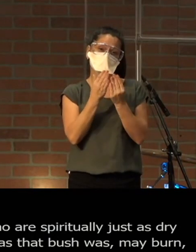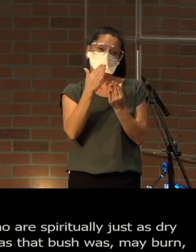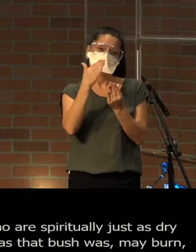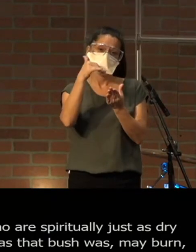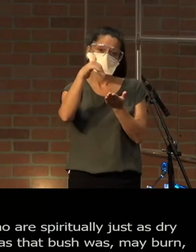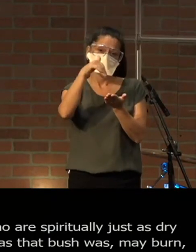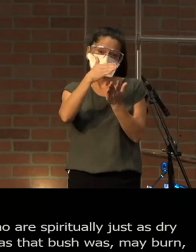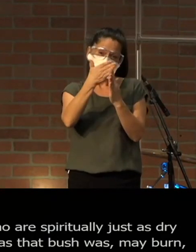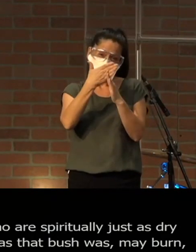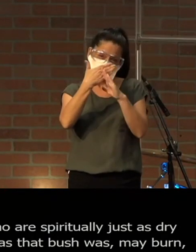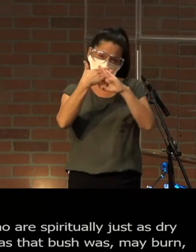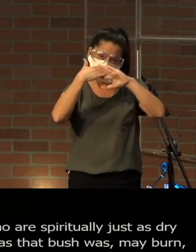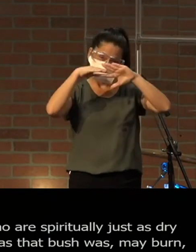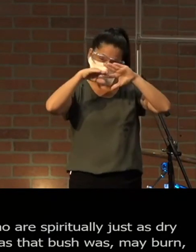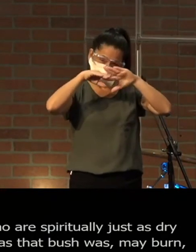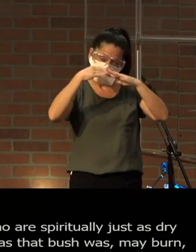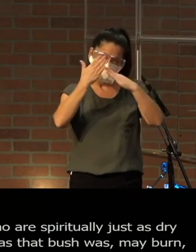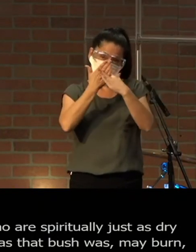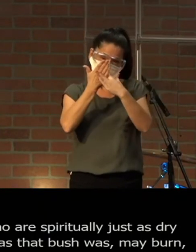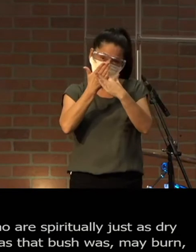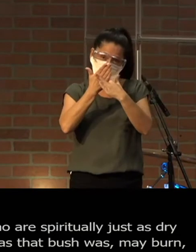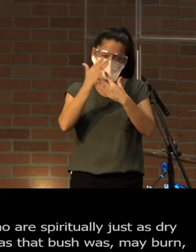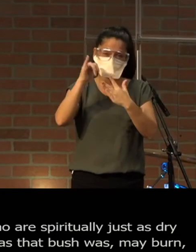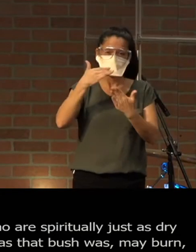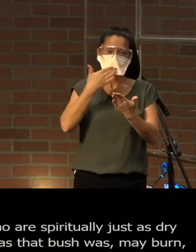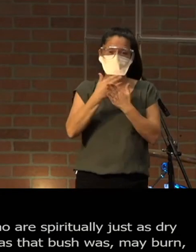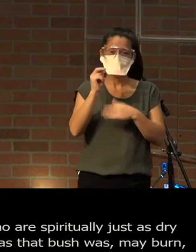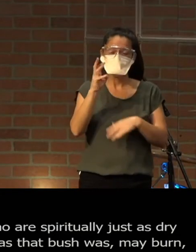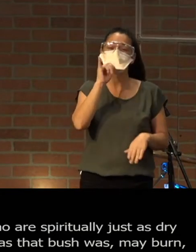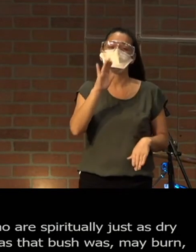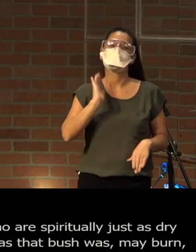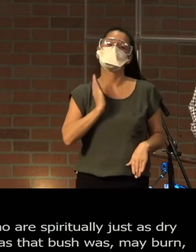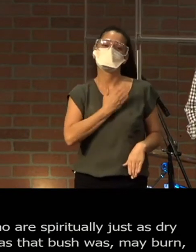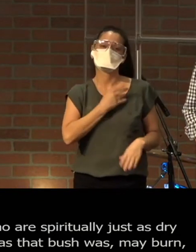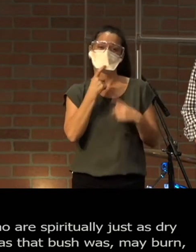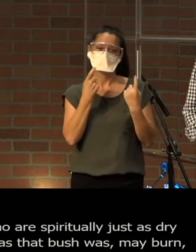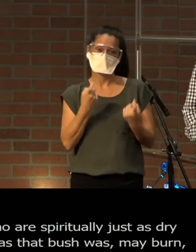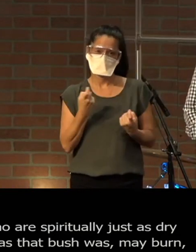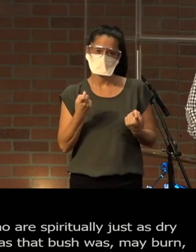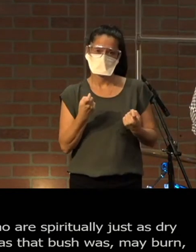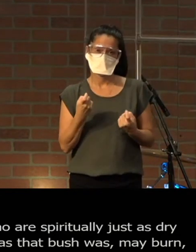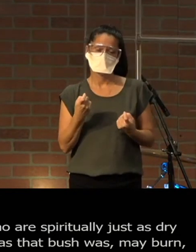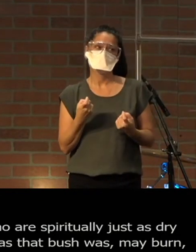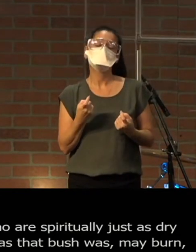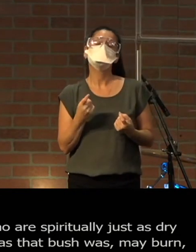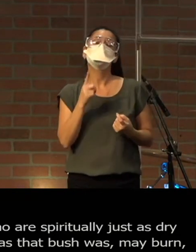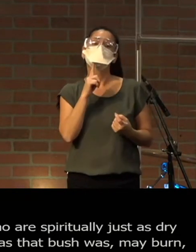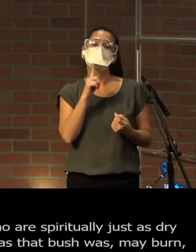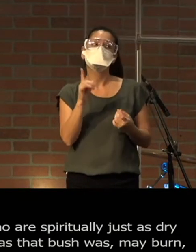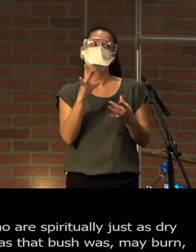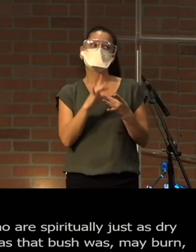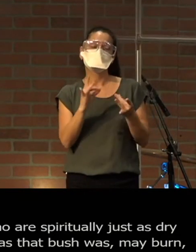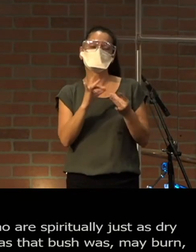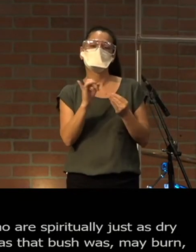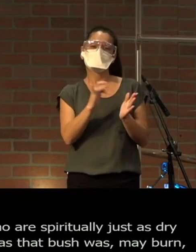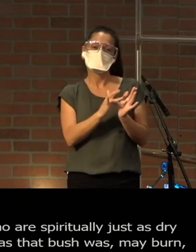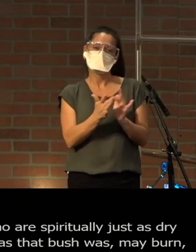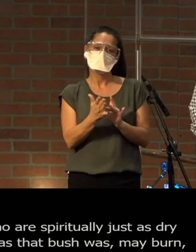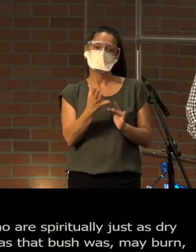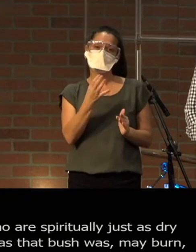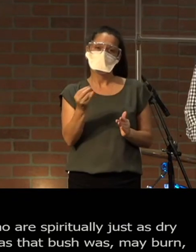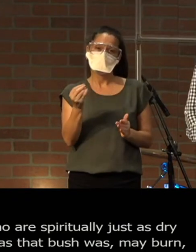good news is our sin. And so the story of the Bible, and therefore the gospel, begins with creation, when